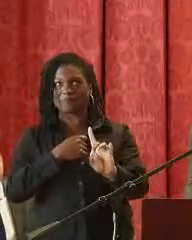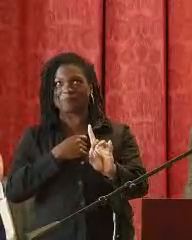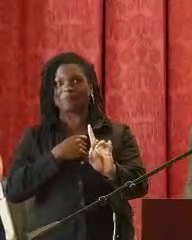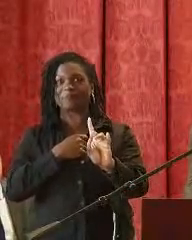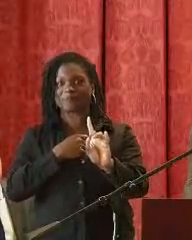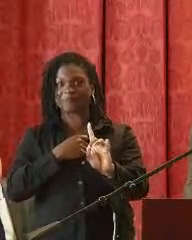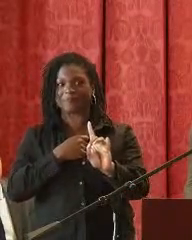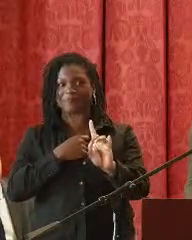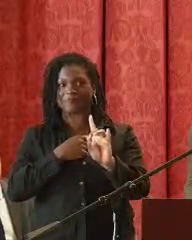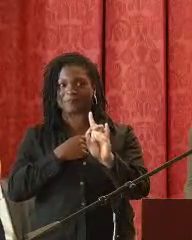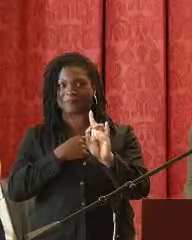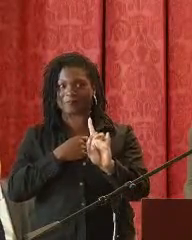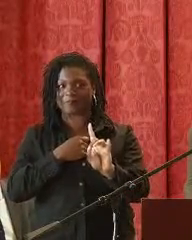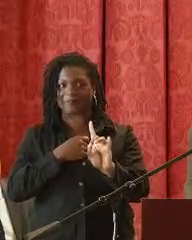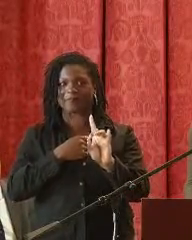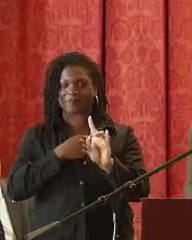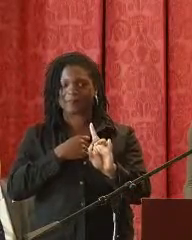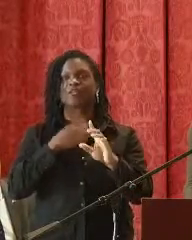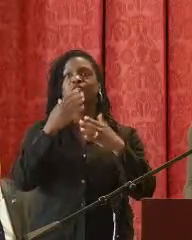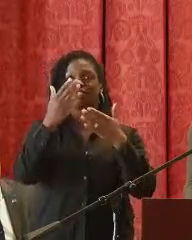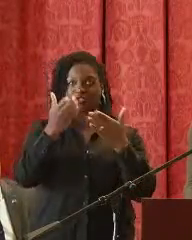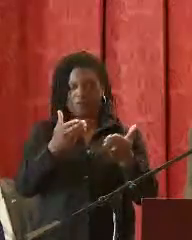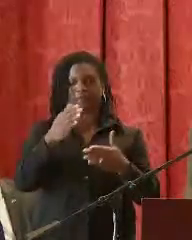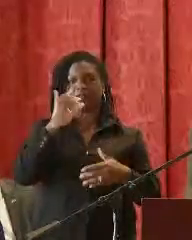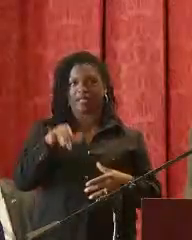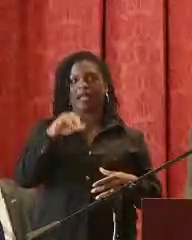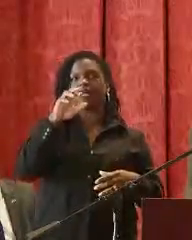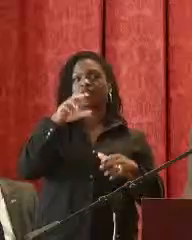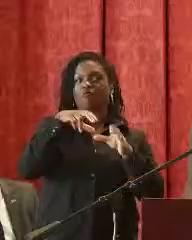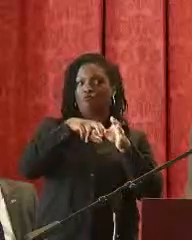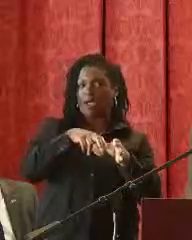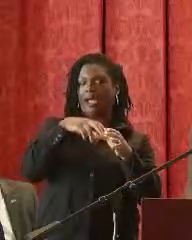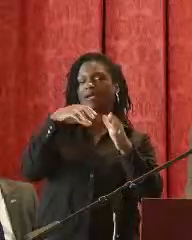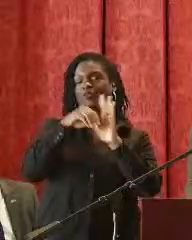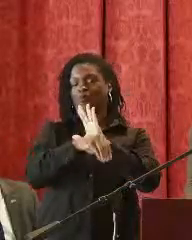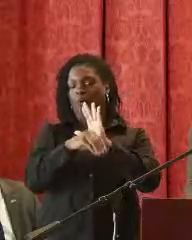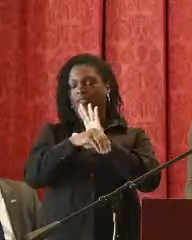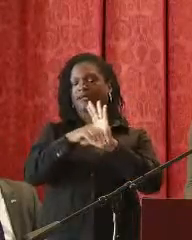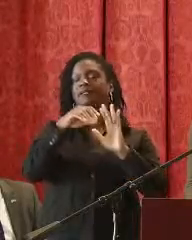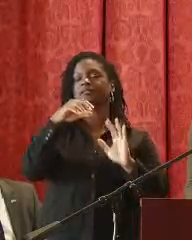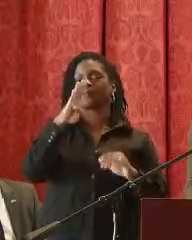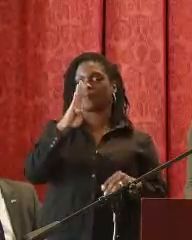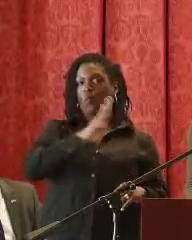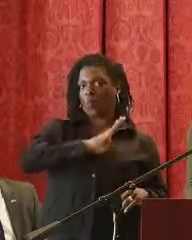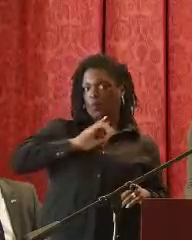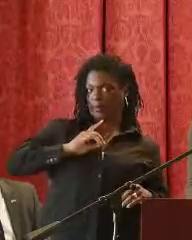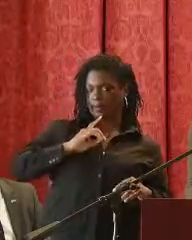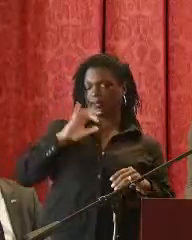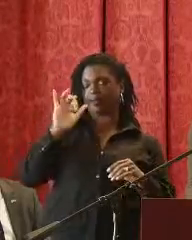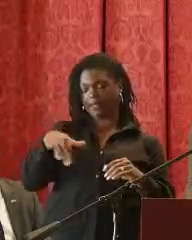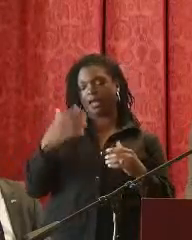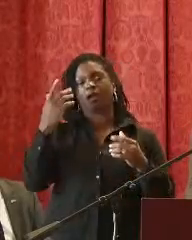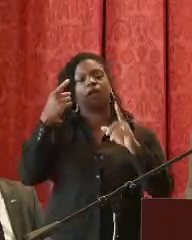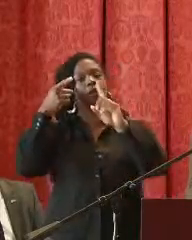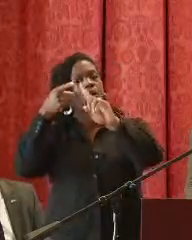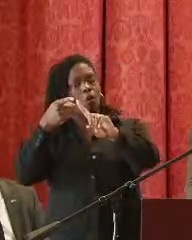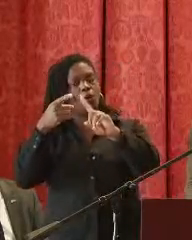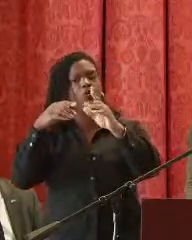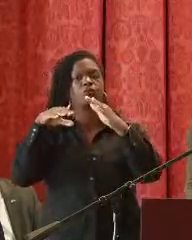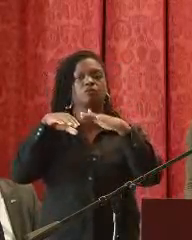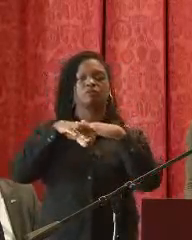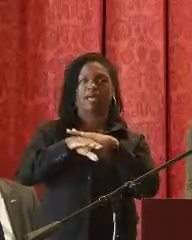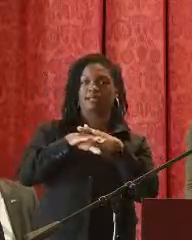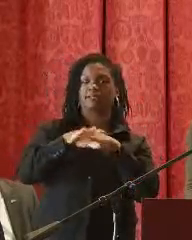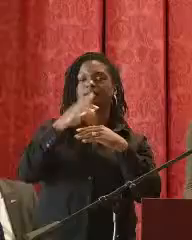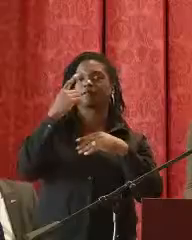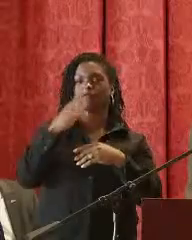the joy of riding to serving the Ride New Orleans board with the goal of developing an accessible and equitable